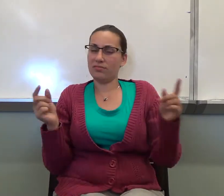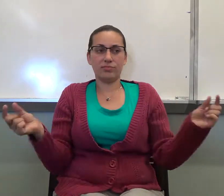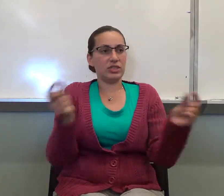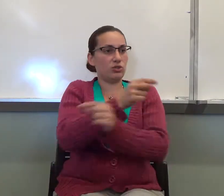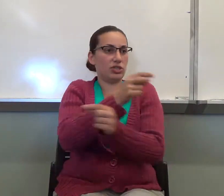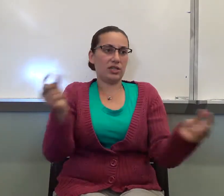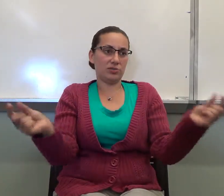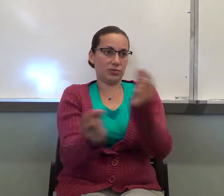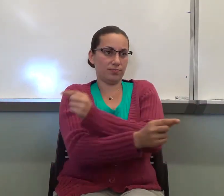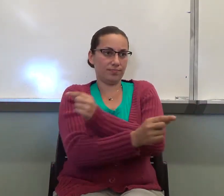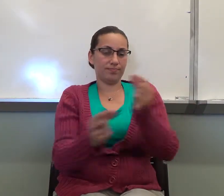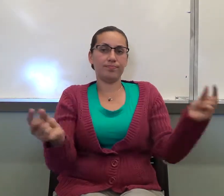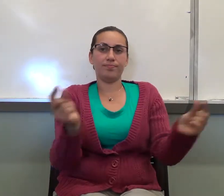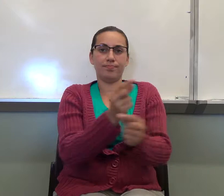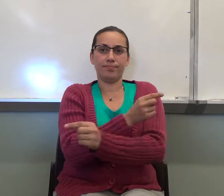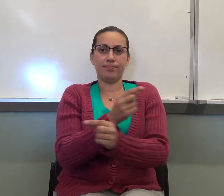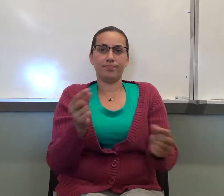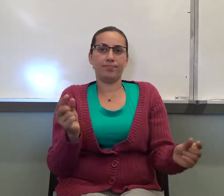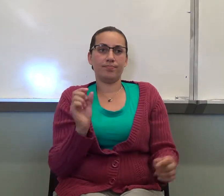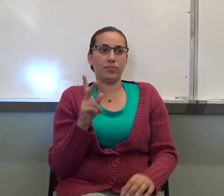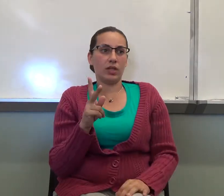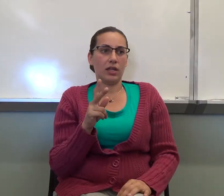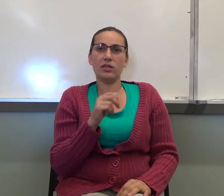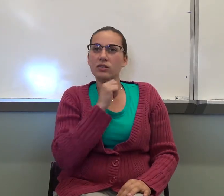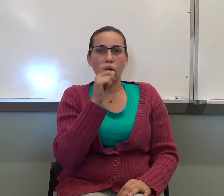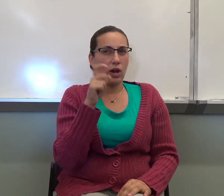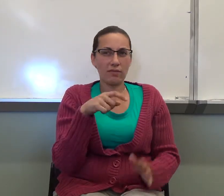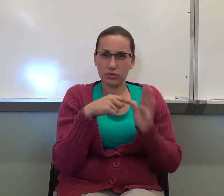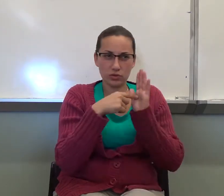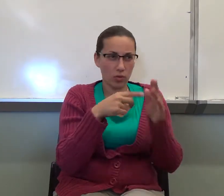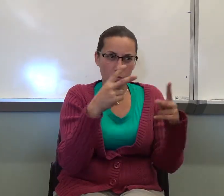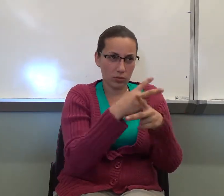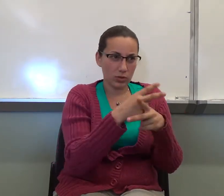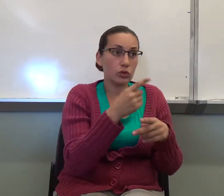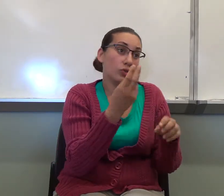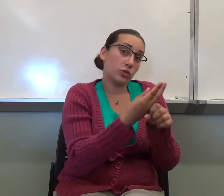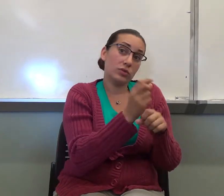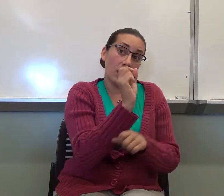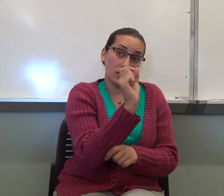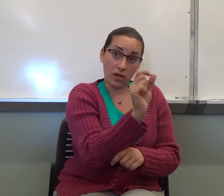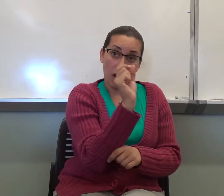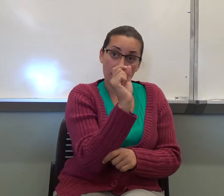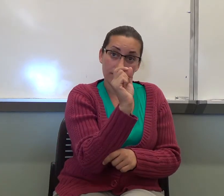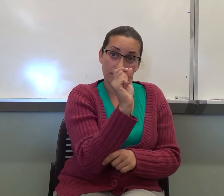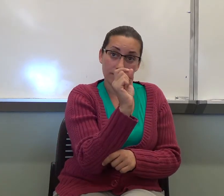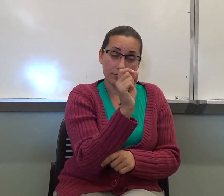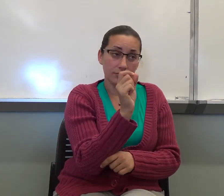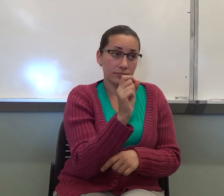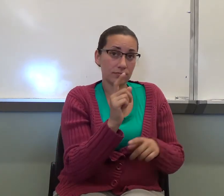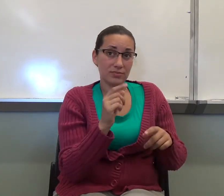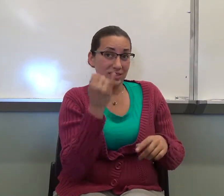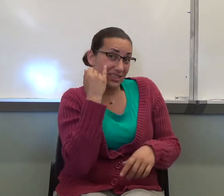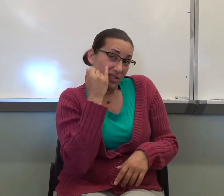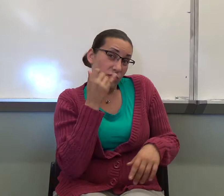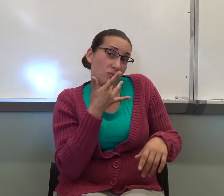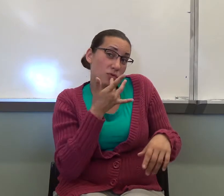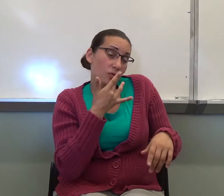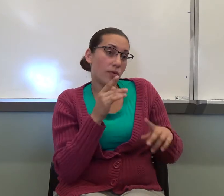Notice we don't have to indicate multiplication here. You can do it. You can put a dot there if you want to. But when you're putting things next to each